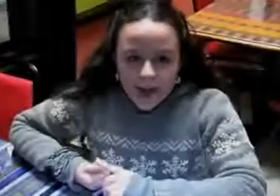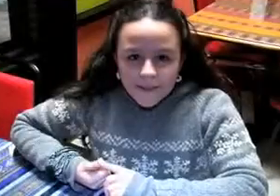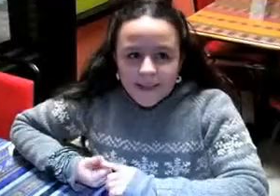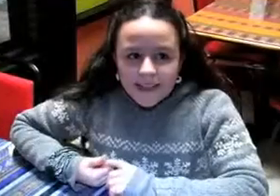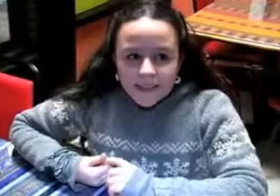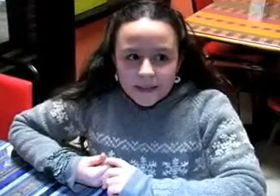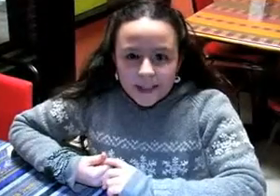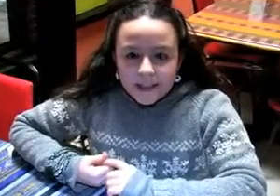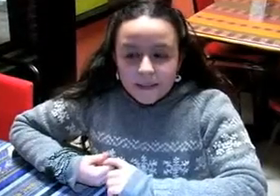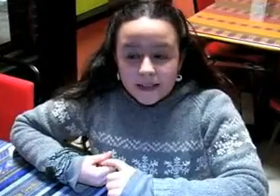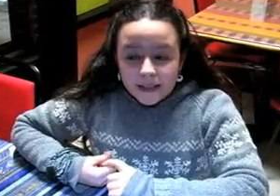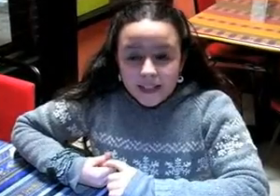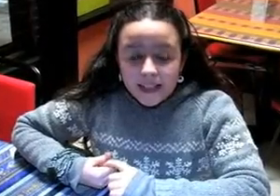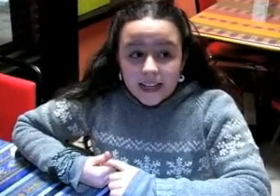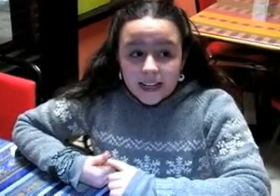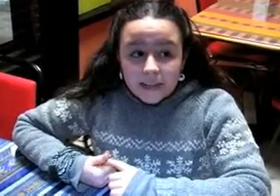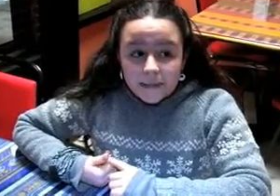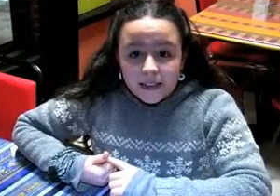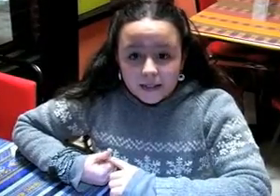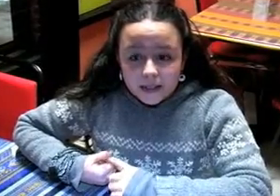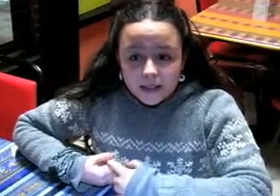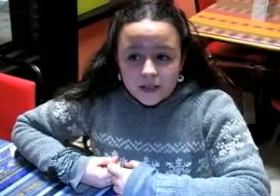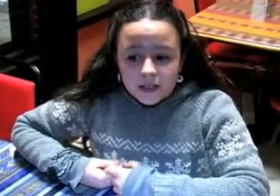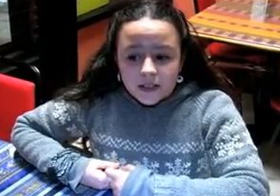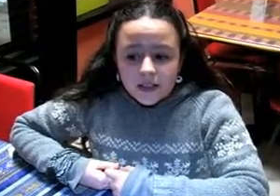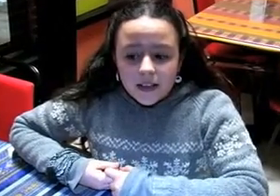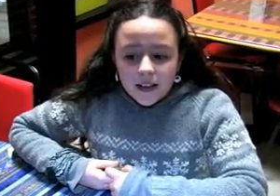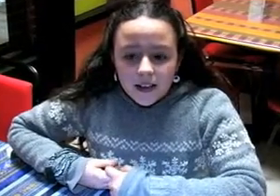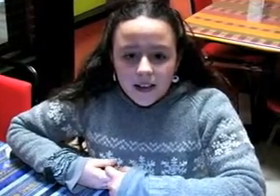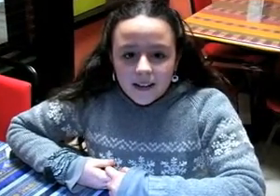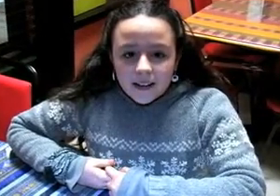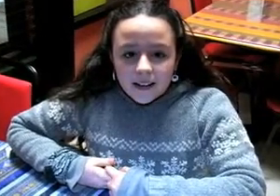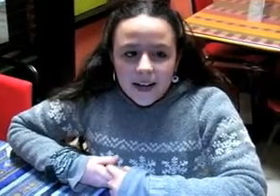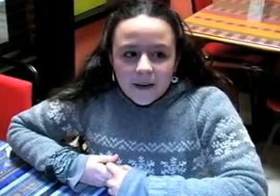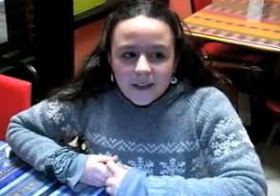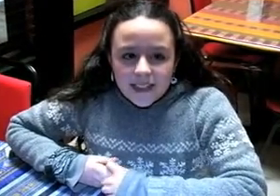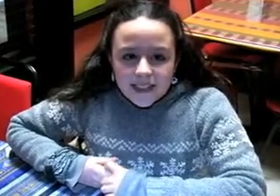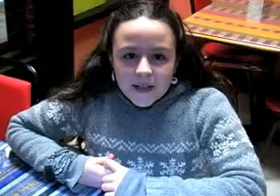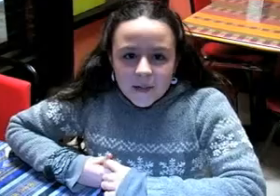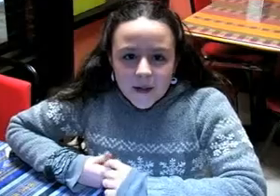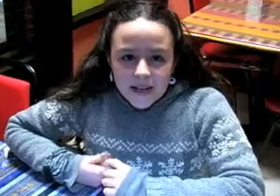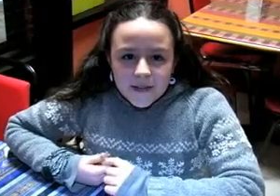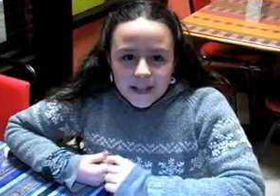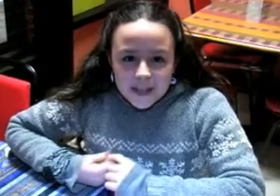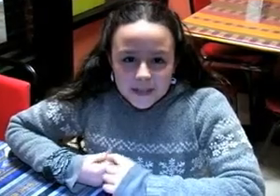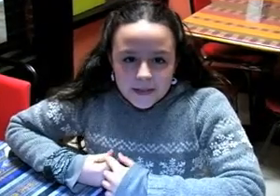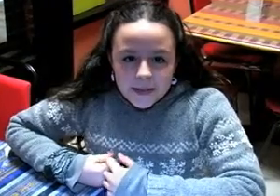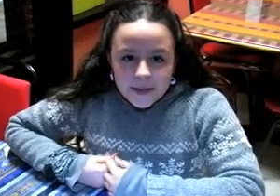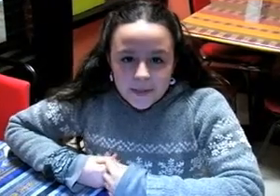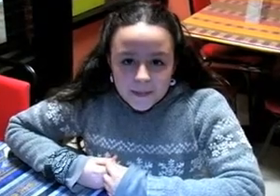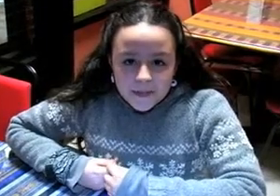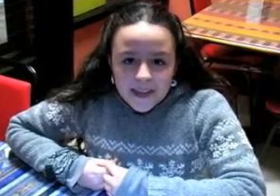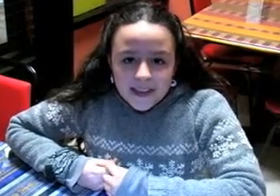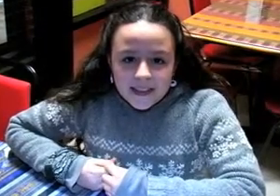Hi, my name is Camila, and I'm 11 years old. And I would like to know, why do the Egyptians mummify their